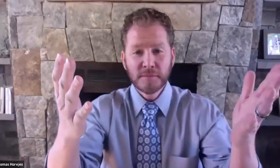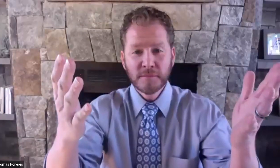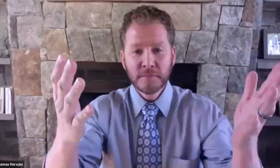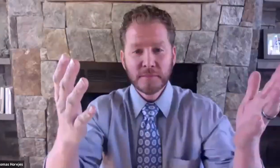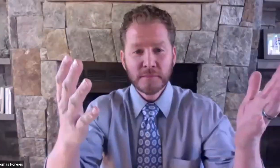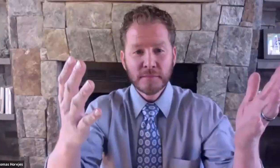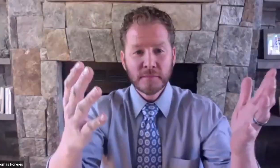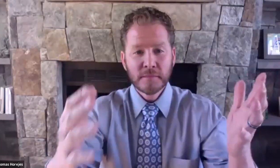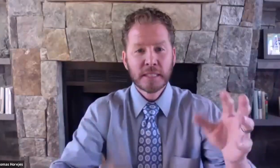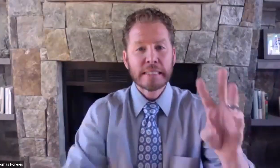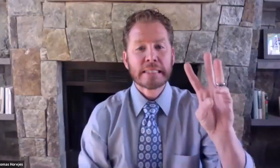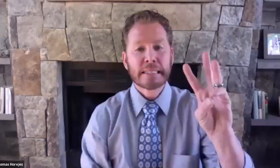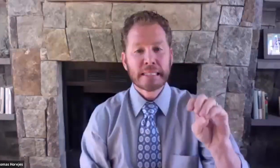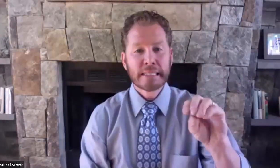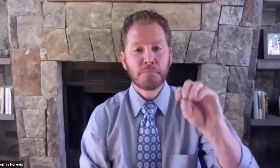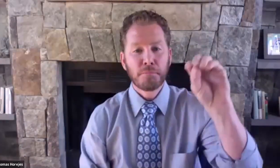All right, here are our results.